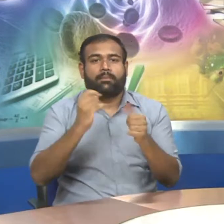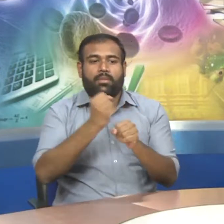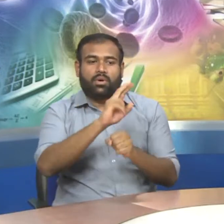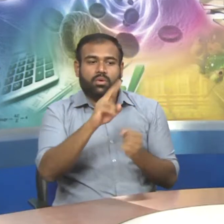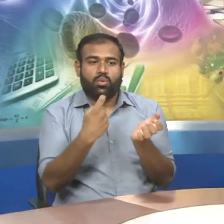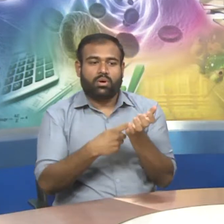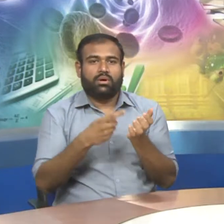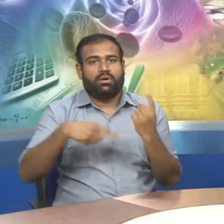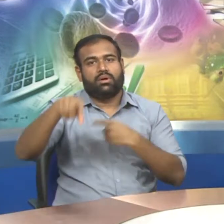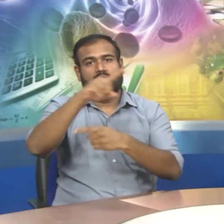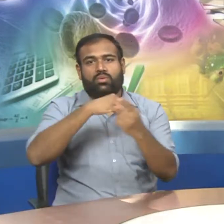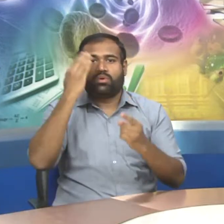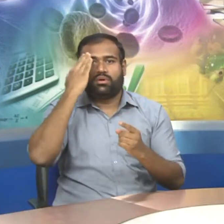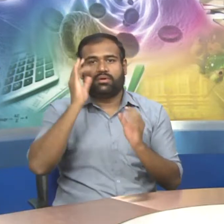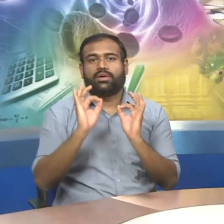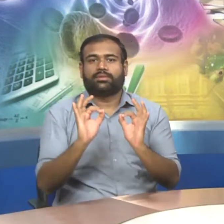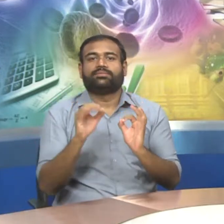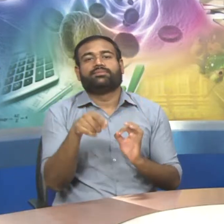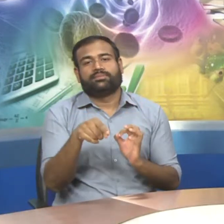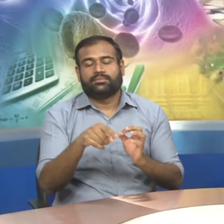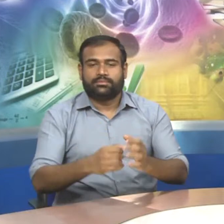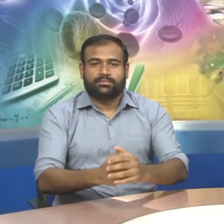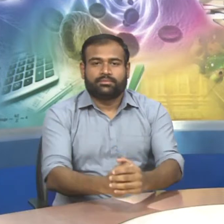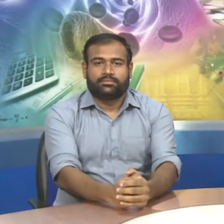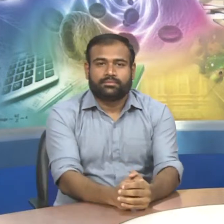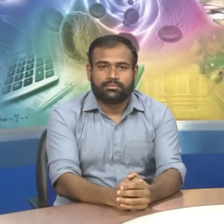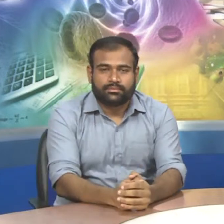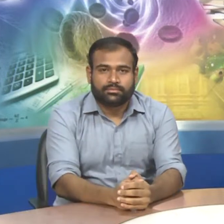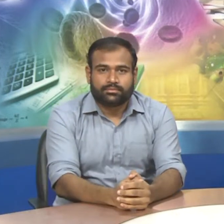knowing all these minute things is important.